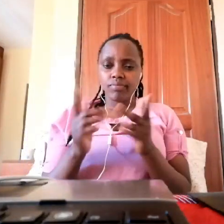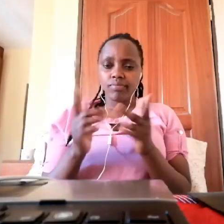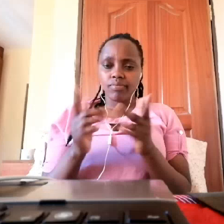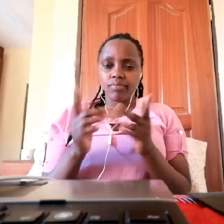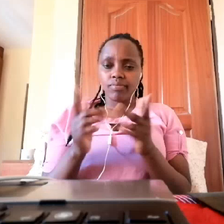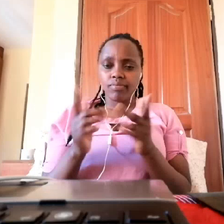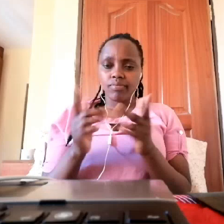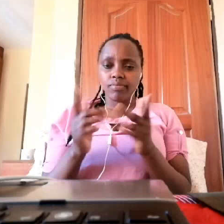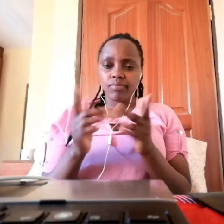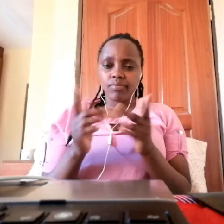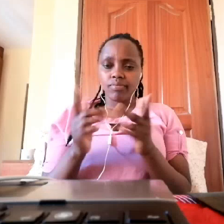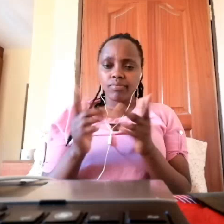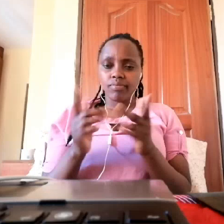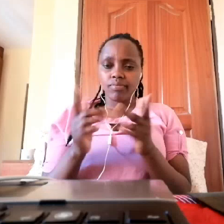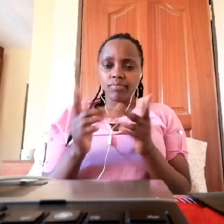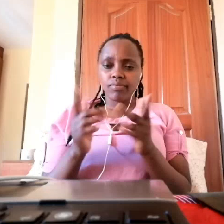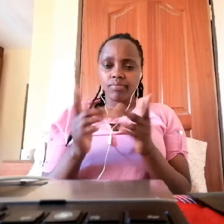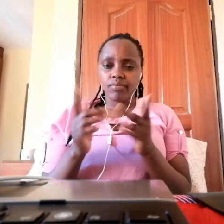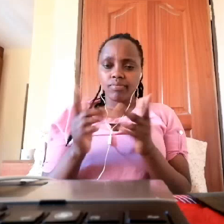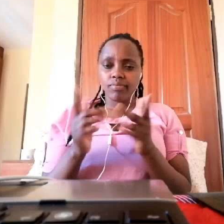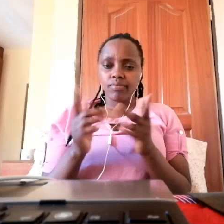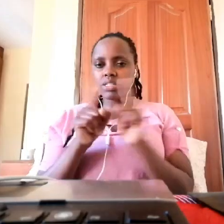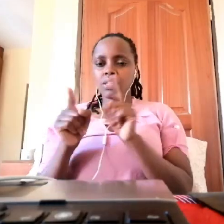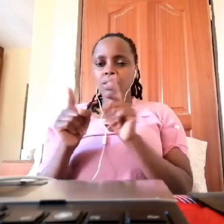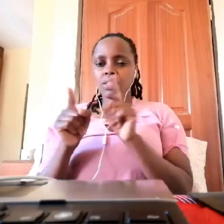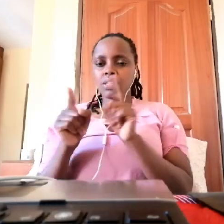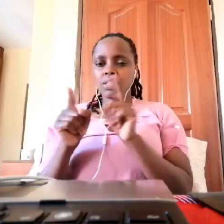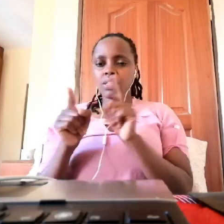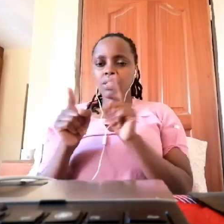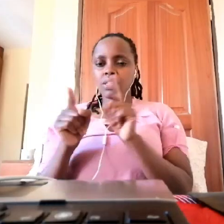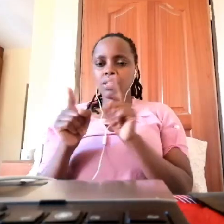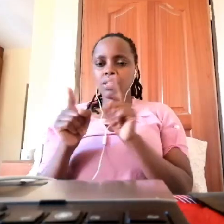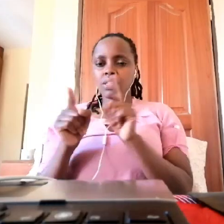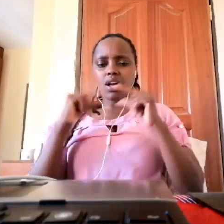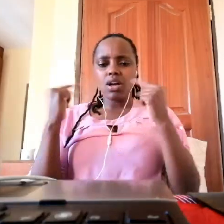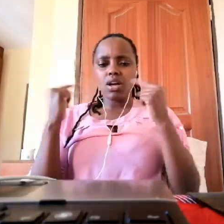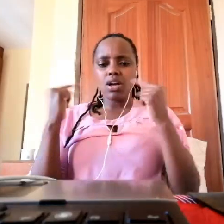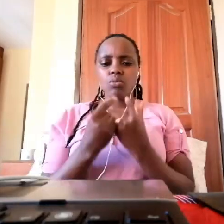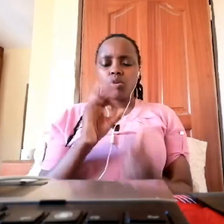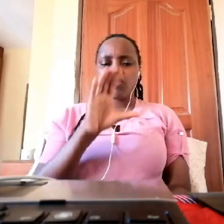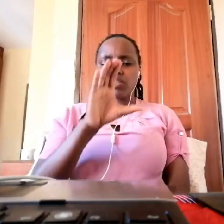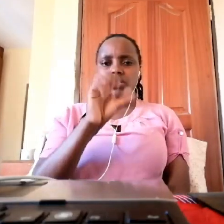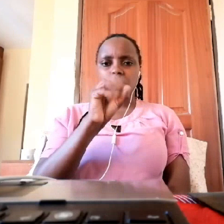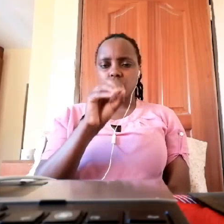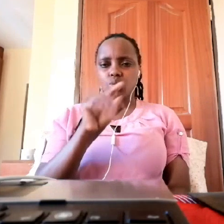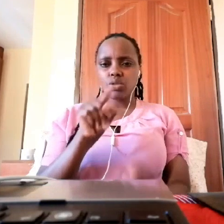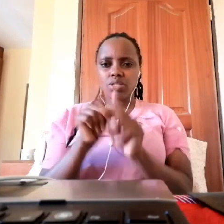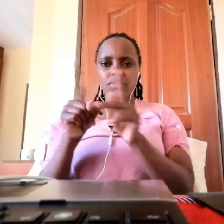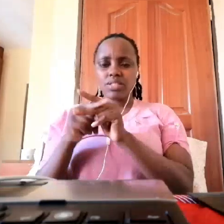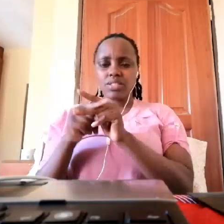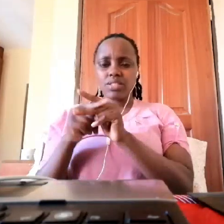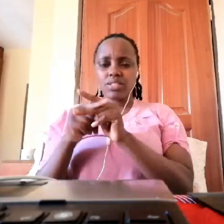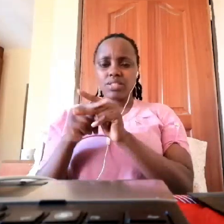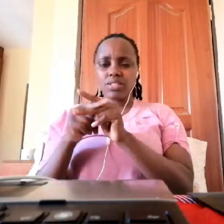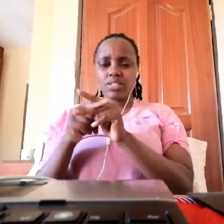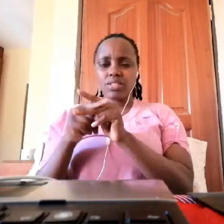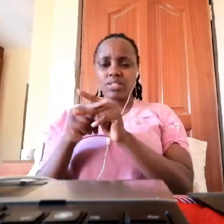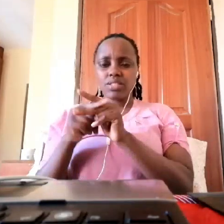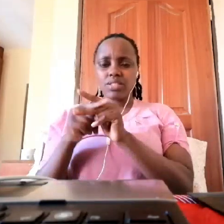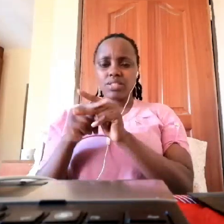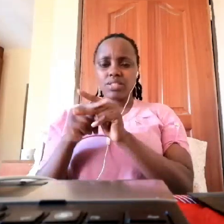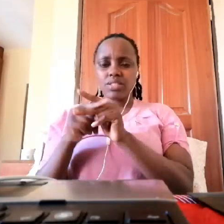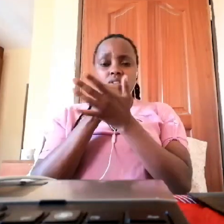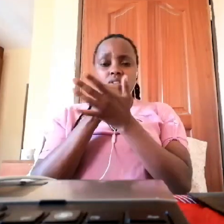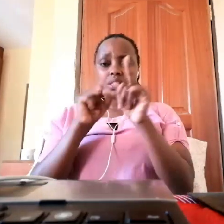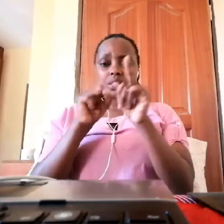communication, coordination, again, dealing with a huge group of CSOs, starting early helps, because if you're sending out